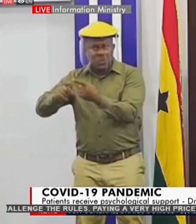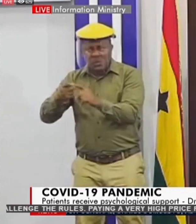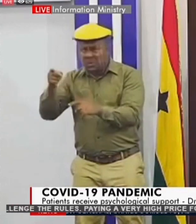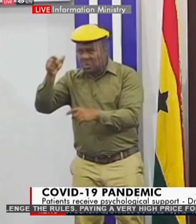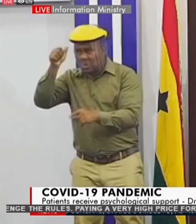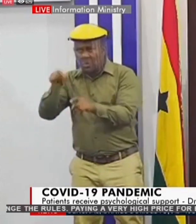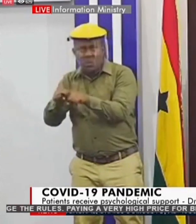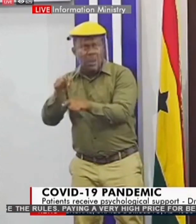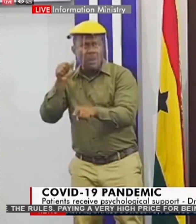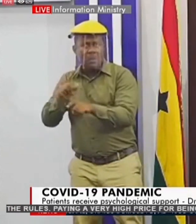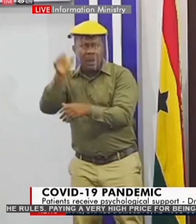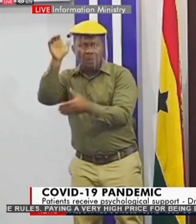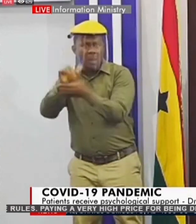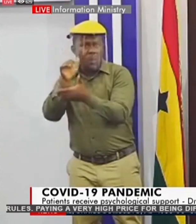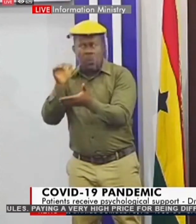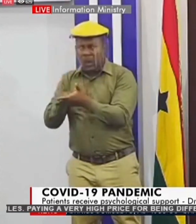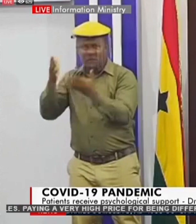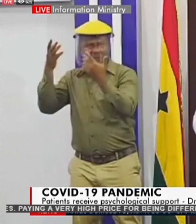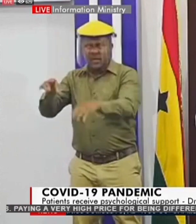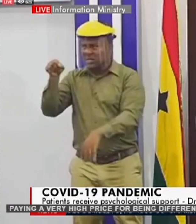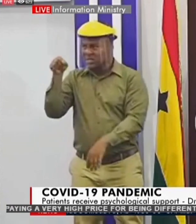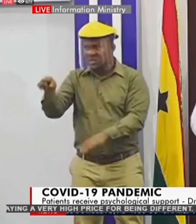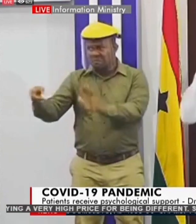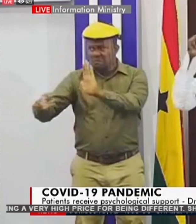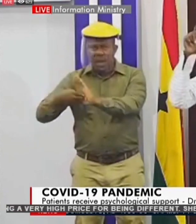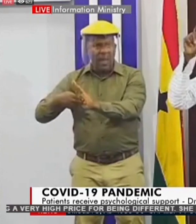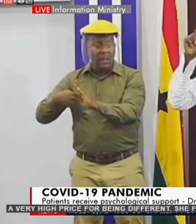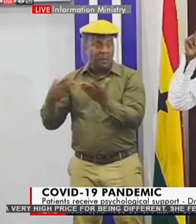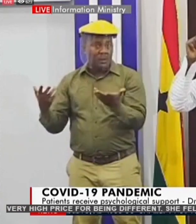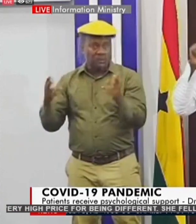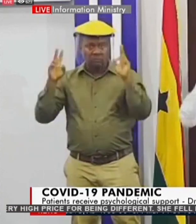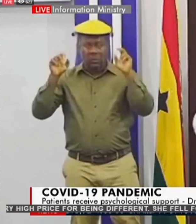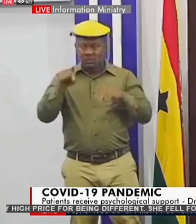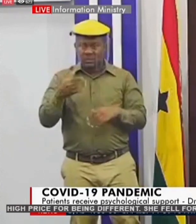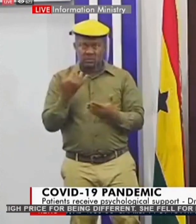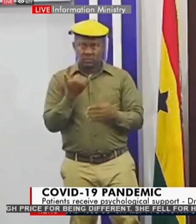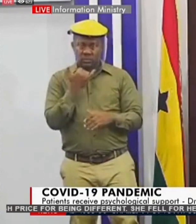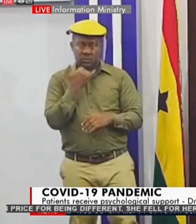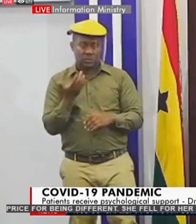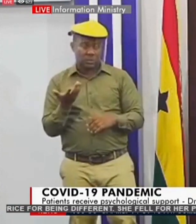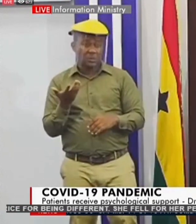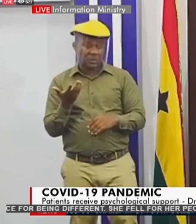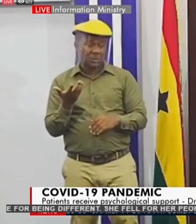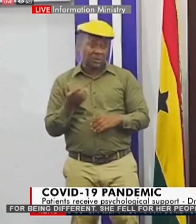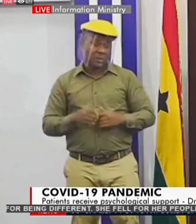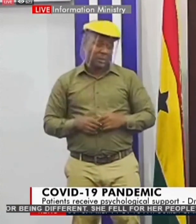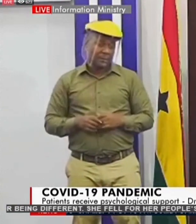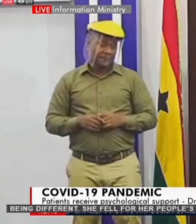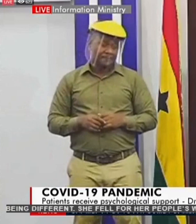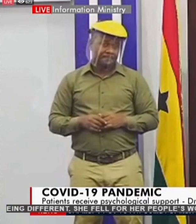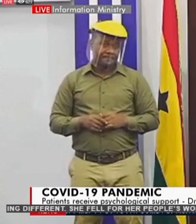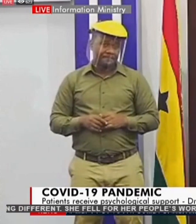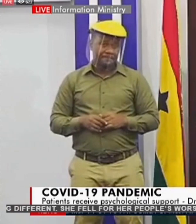co-workers. Why? Because stigma is also contagious, in quote, as other medical, communicable,